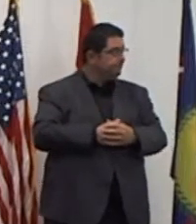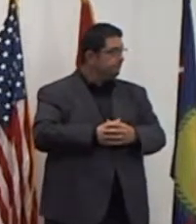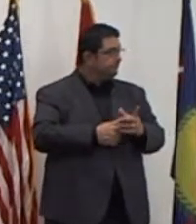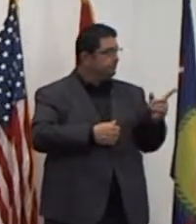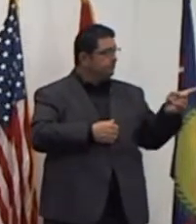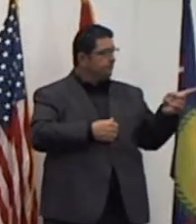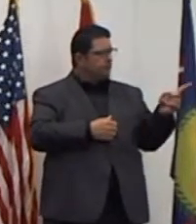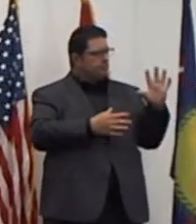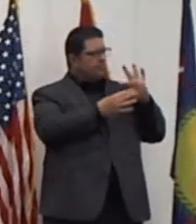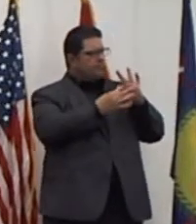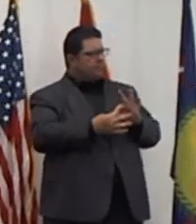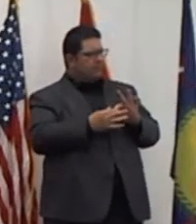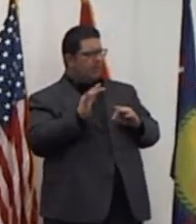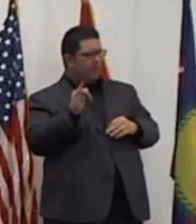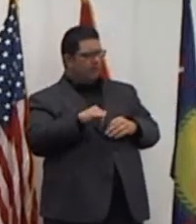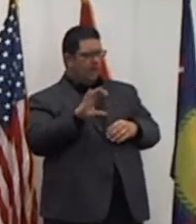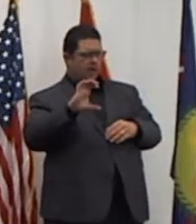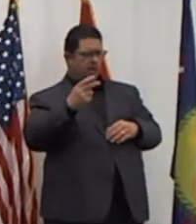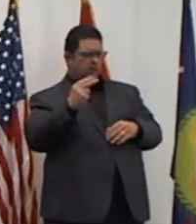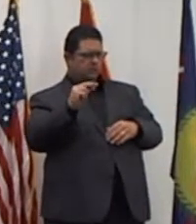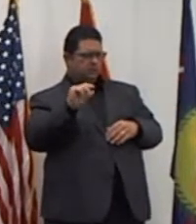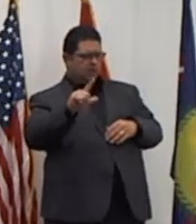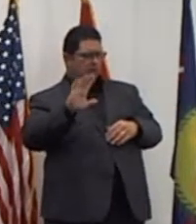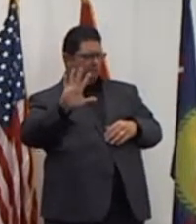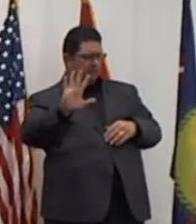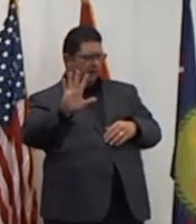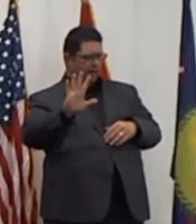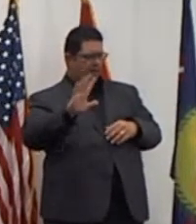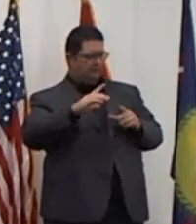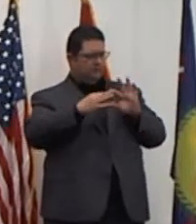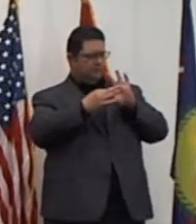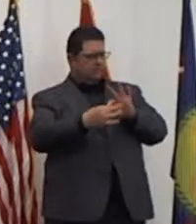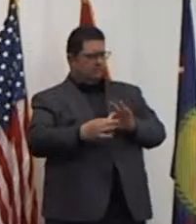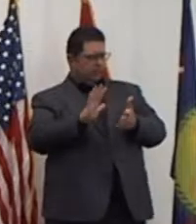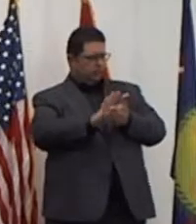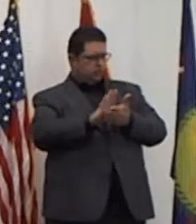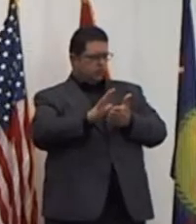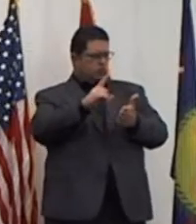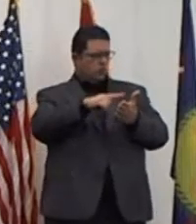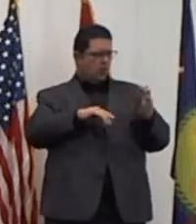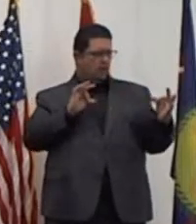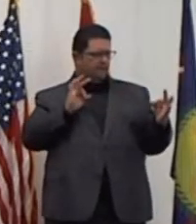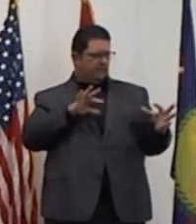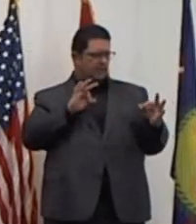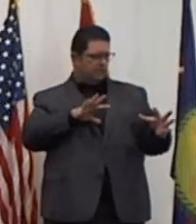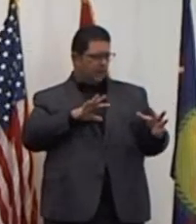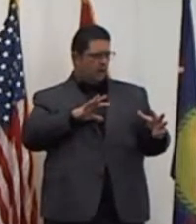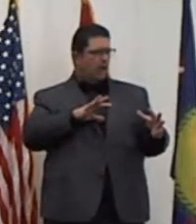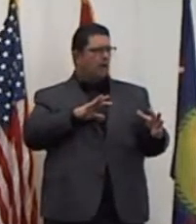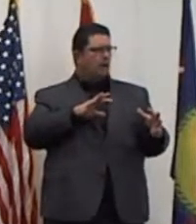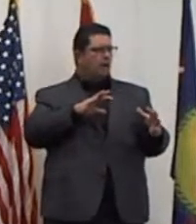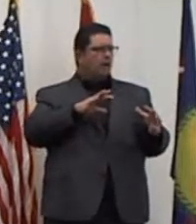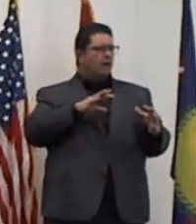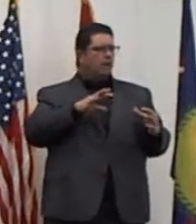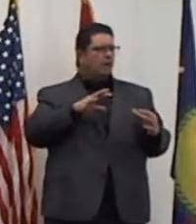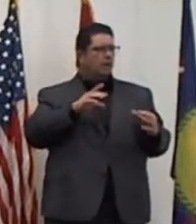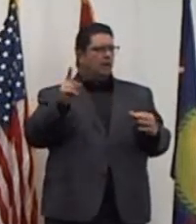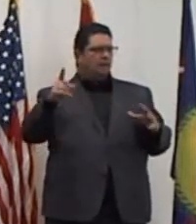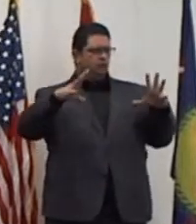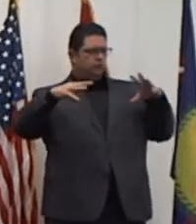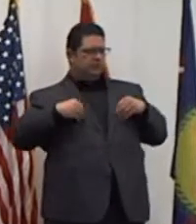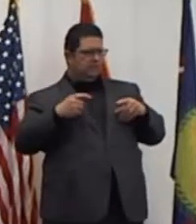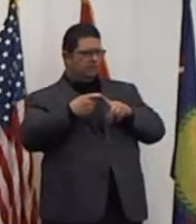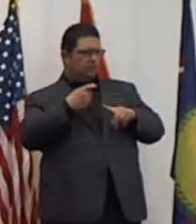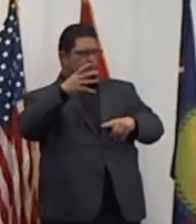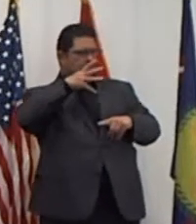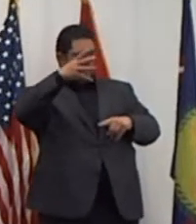Piggybacking on that, from Channel 5 about schools, what kind of feedback has the county received from parents about the reopening